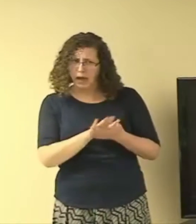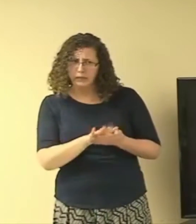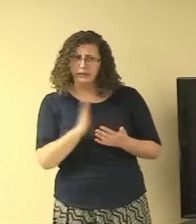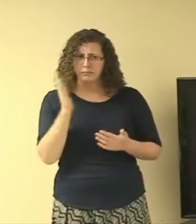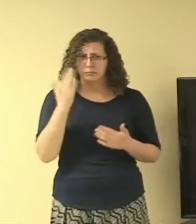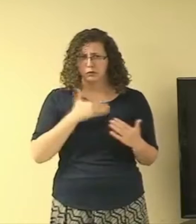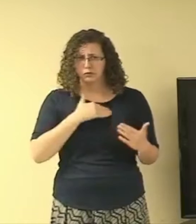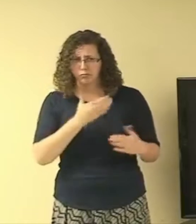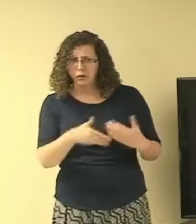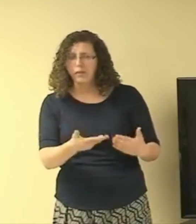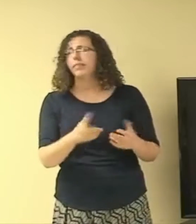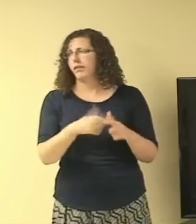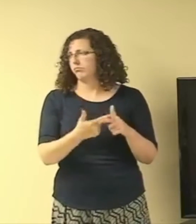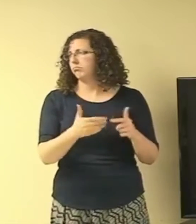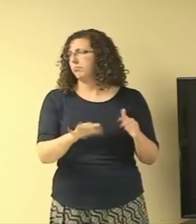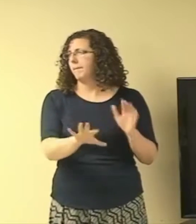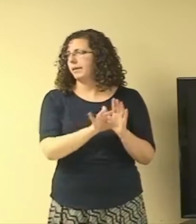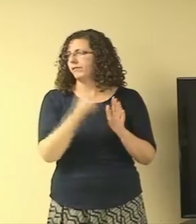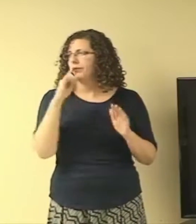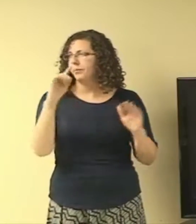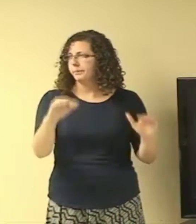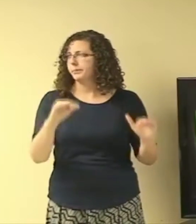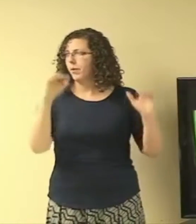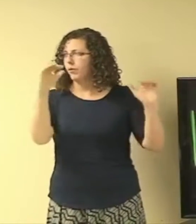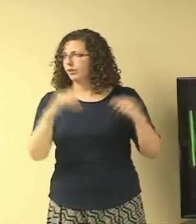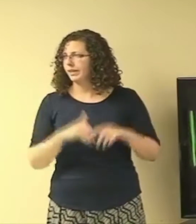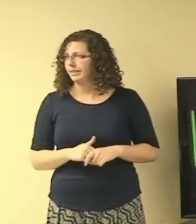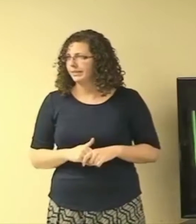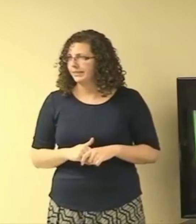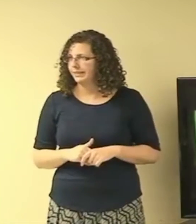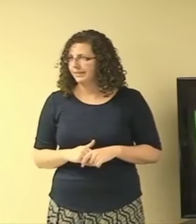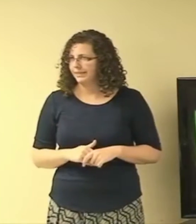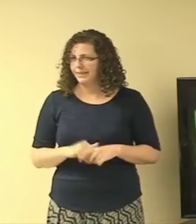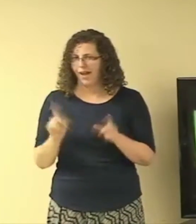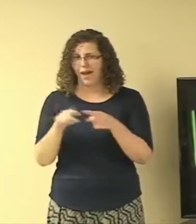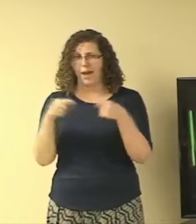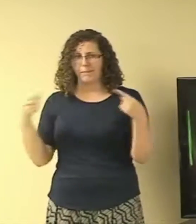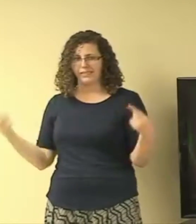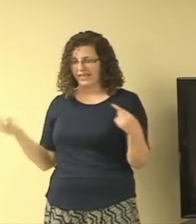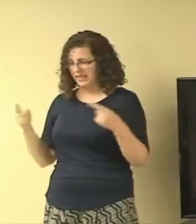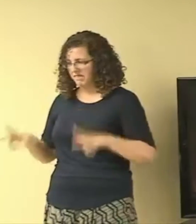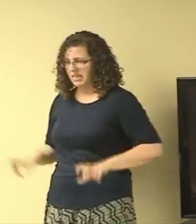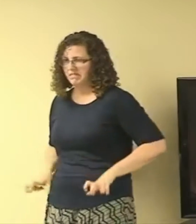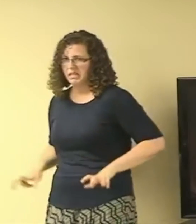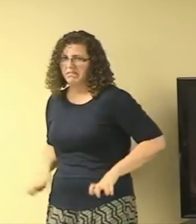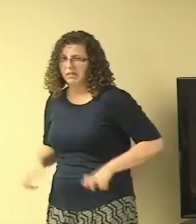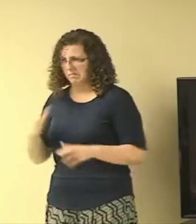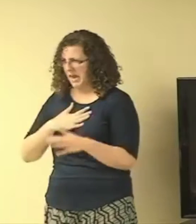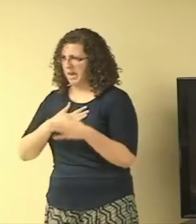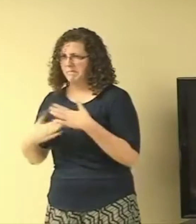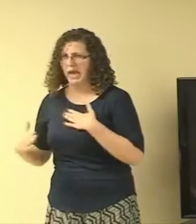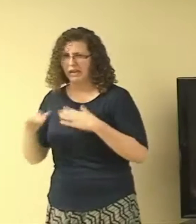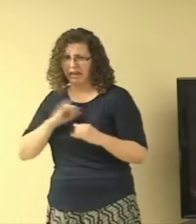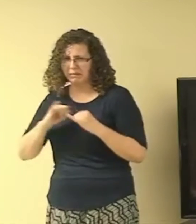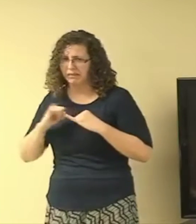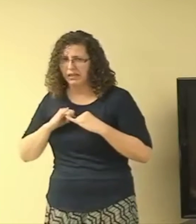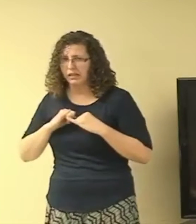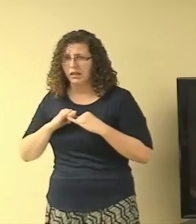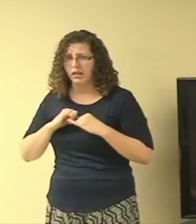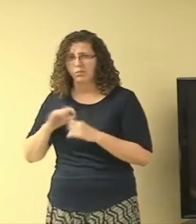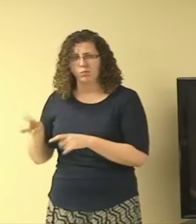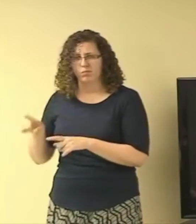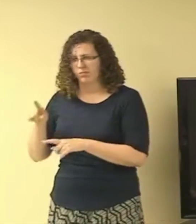Hello. That's what happens. Greedy, stingy, it's all about me, people. These are people you